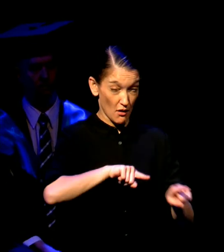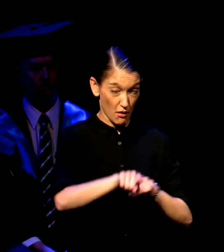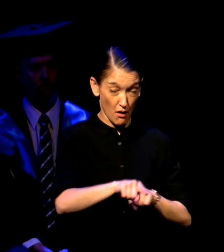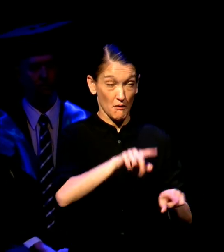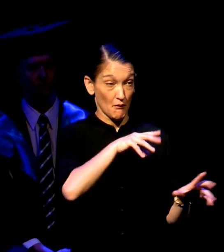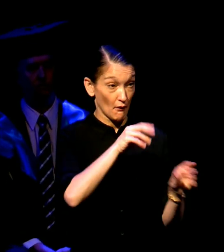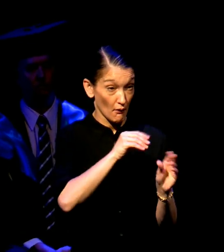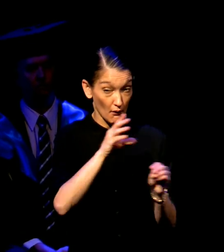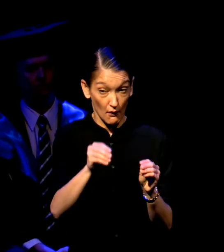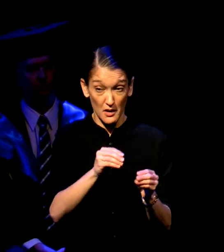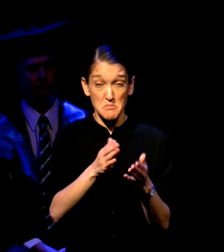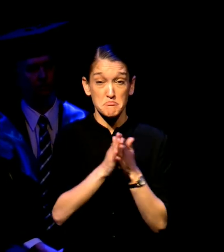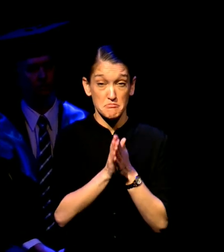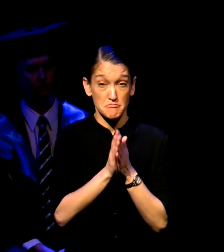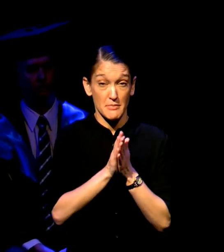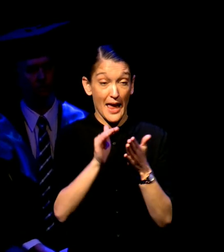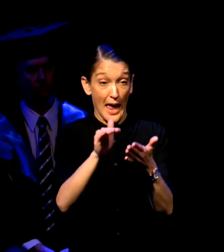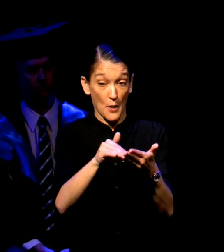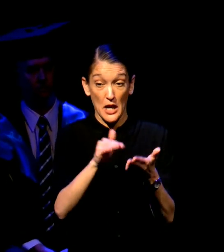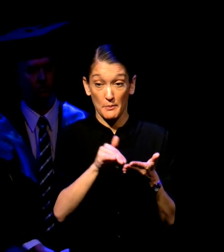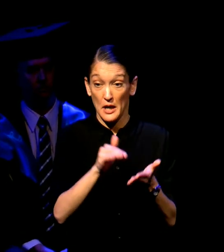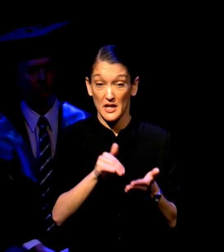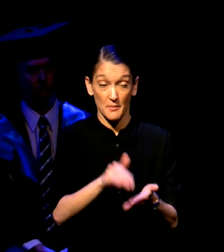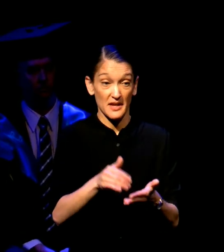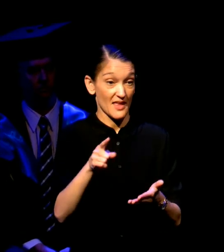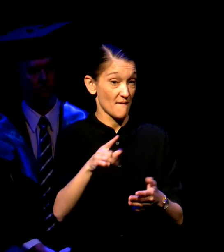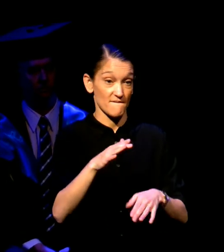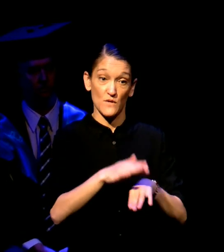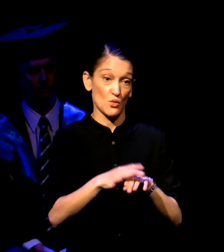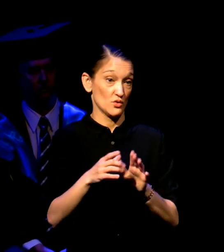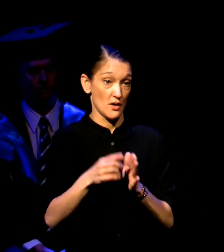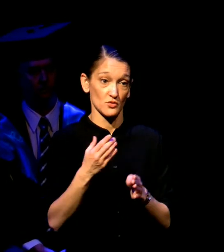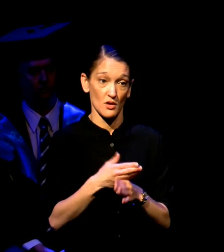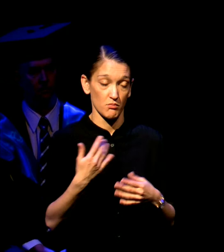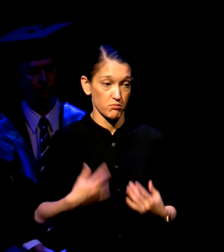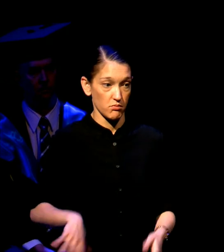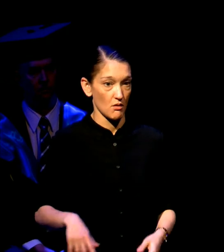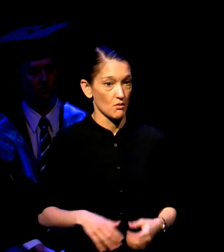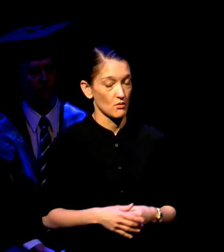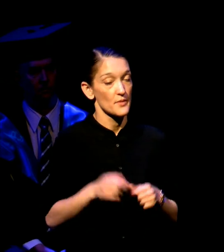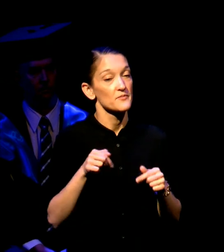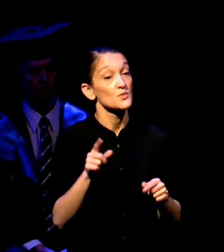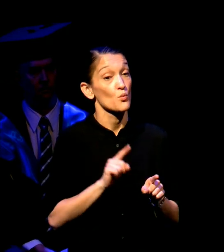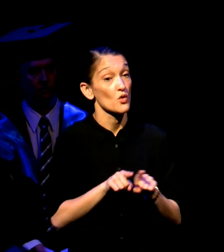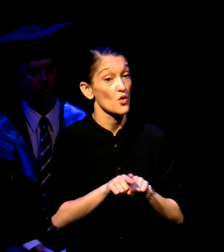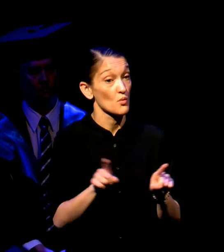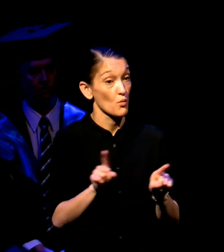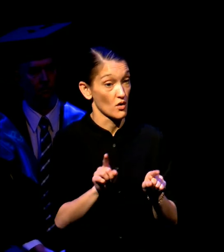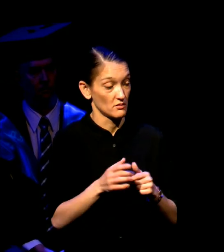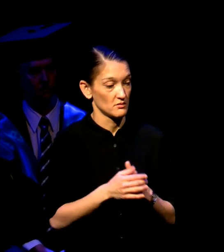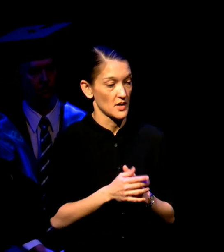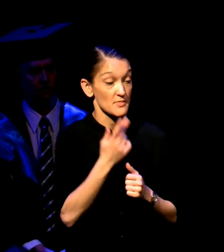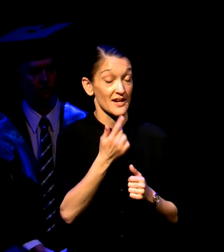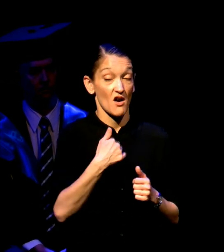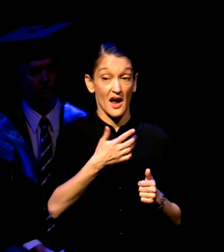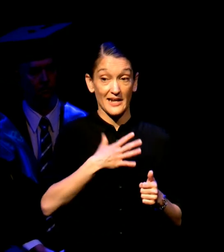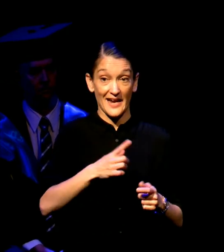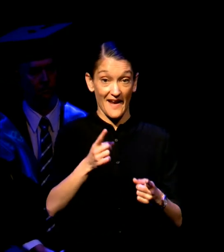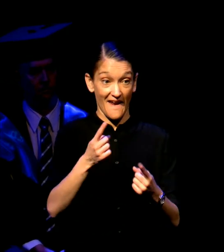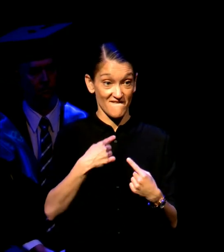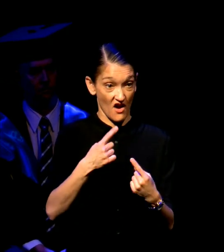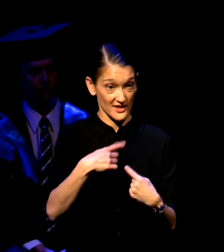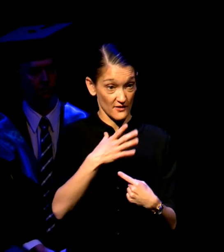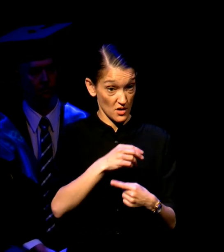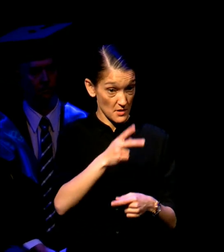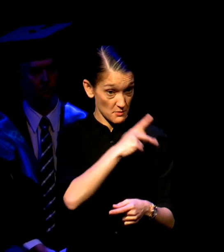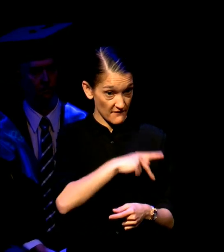for people's time and advice absolutely consumed me. And here's the thing I learned. If you need advice from a professional and